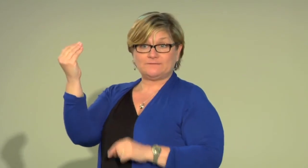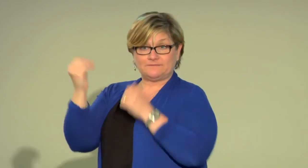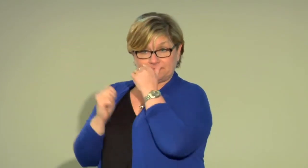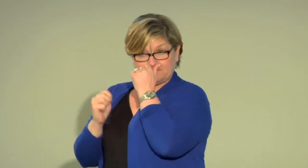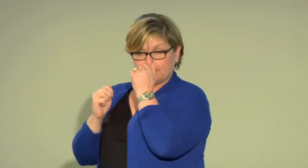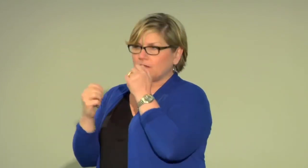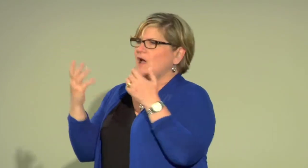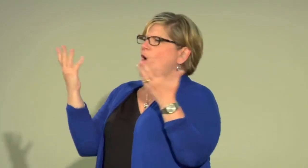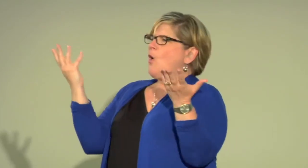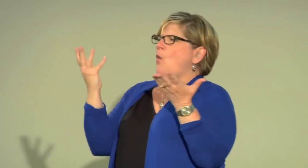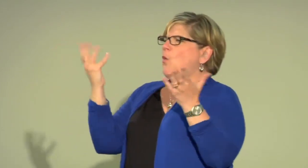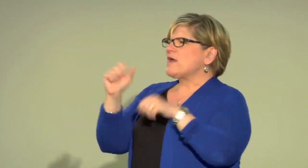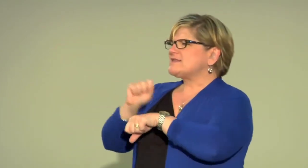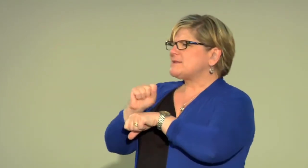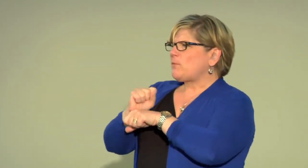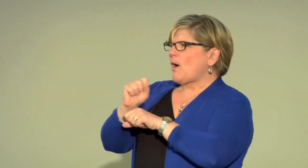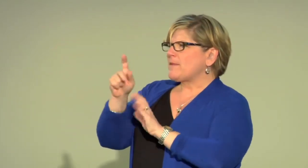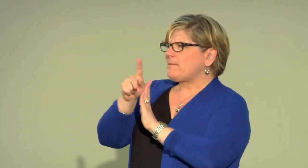Back in September of